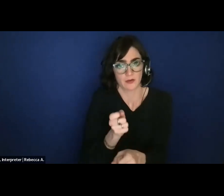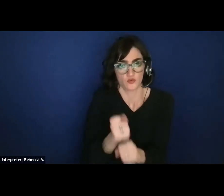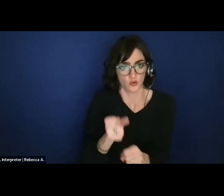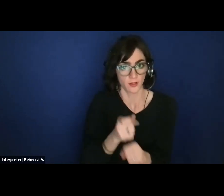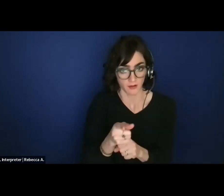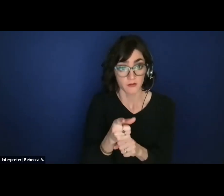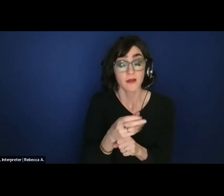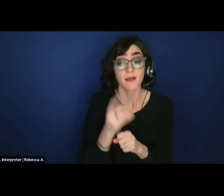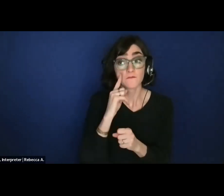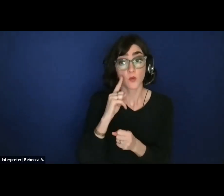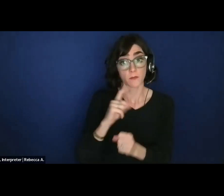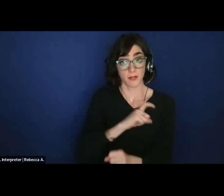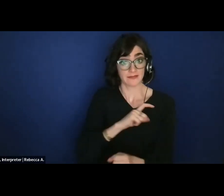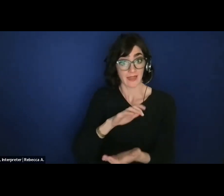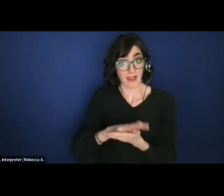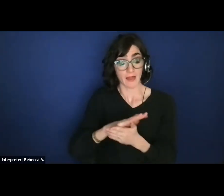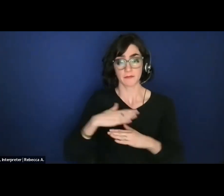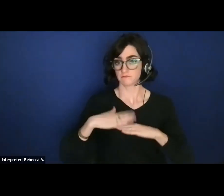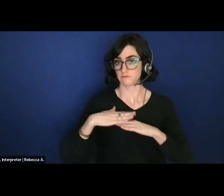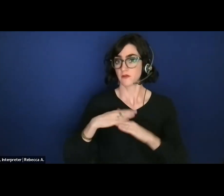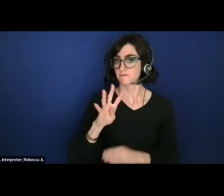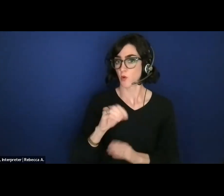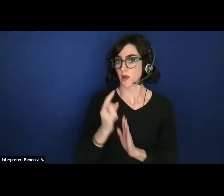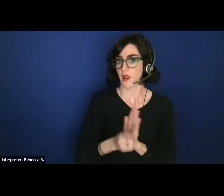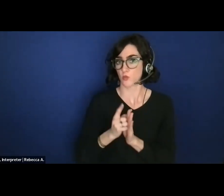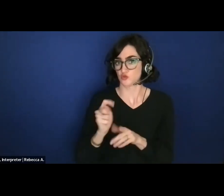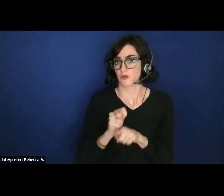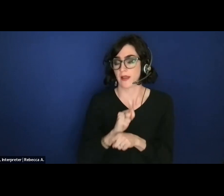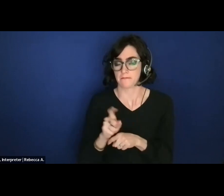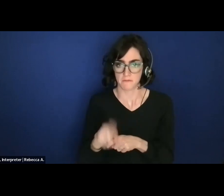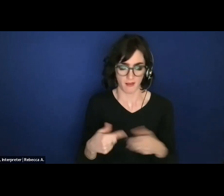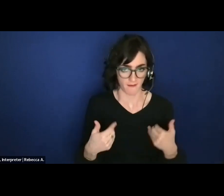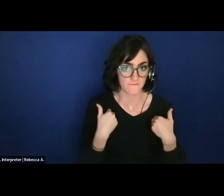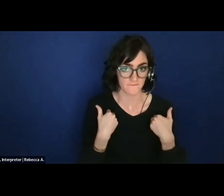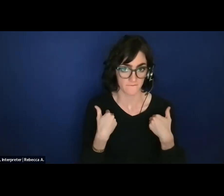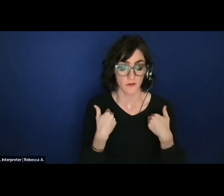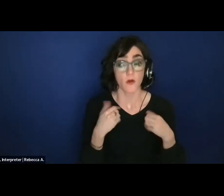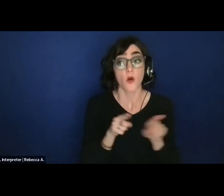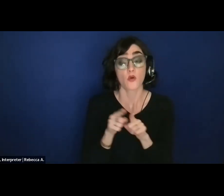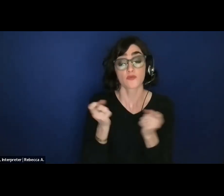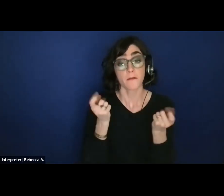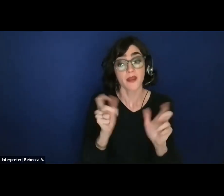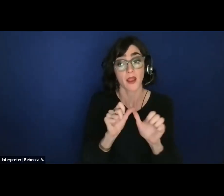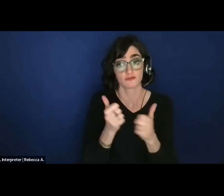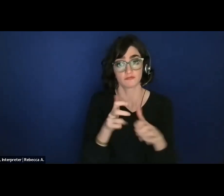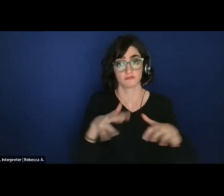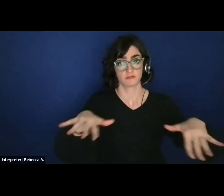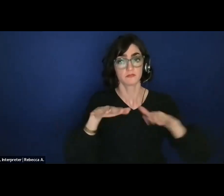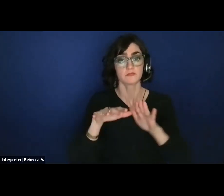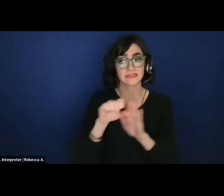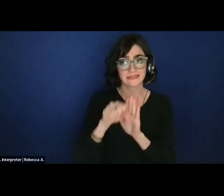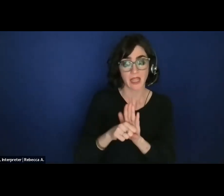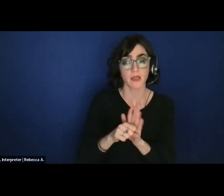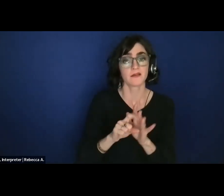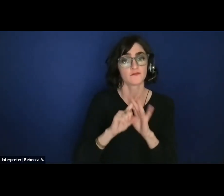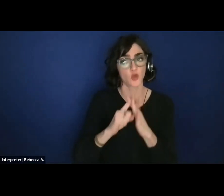in the academy is a 40-hour training. And most, I would say many agencies in the state have moved to that as a